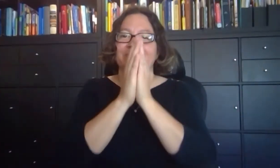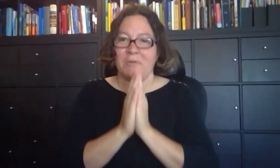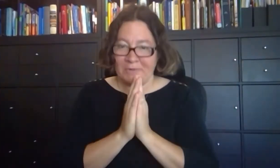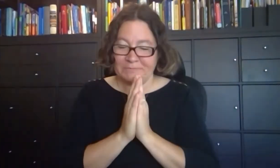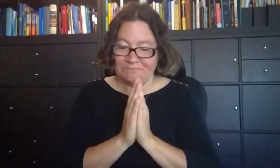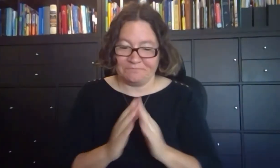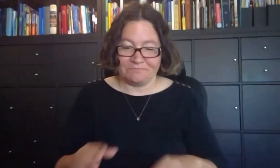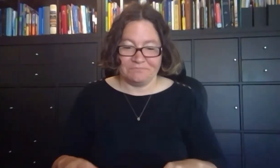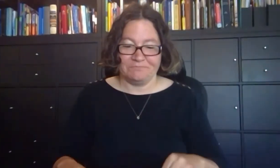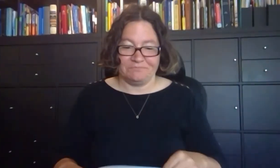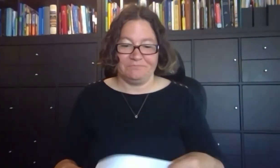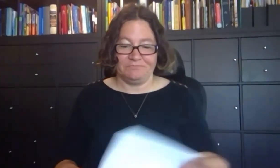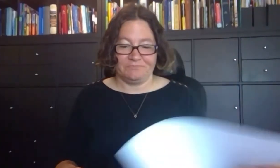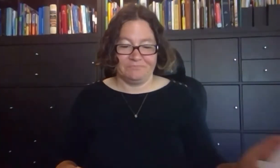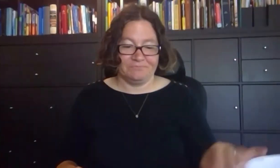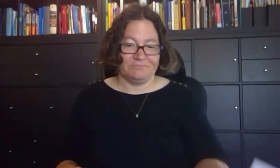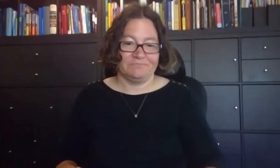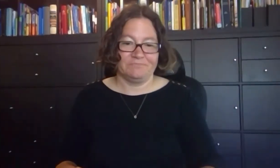others? Amen.